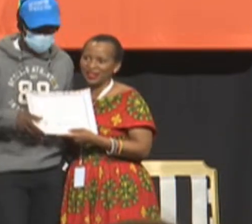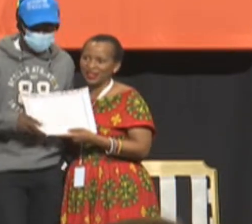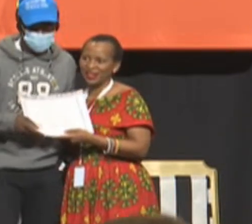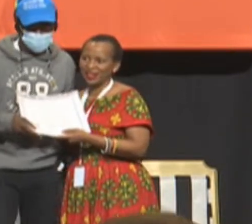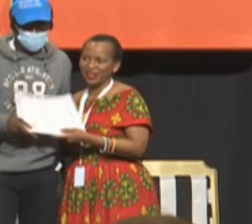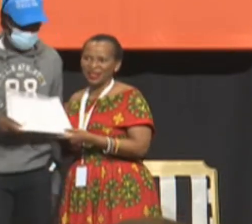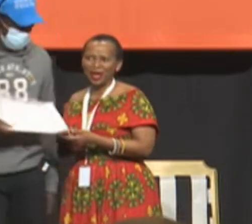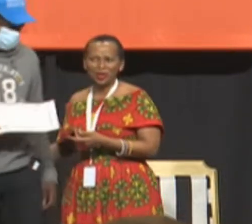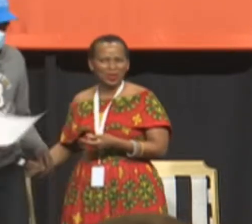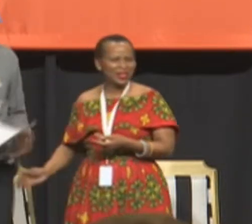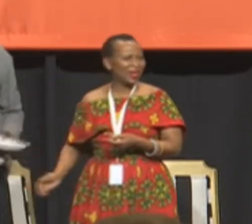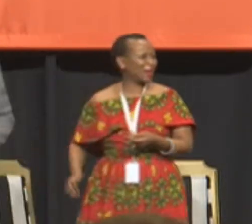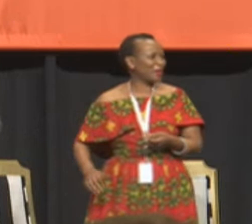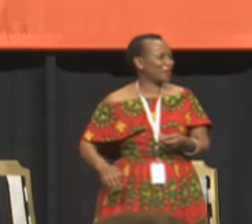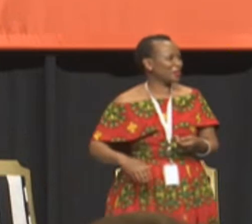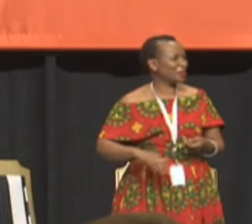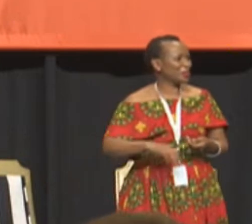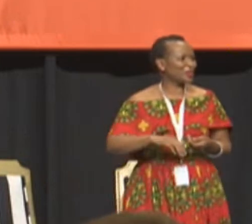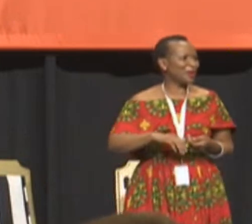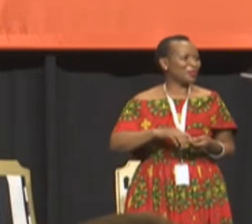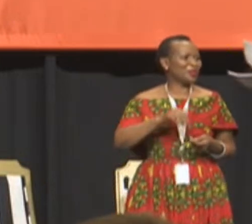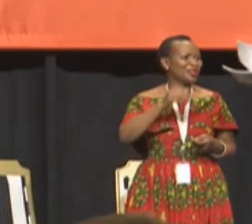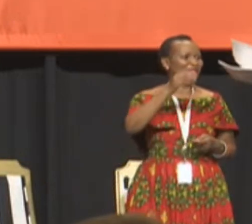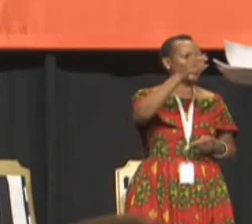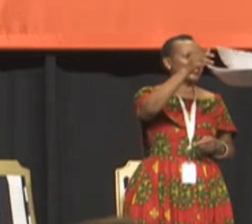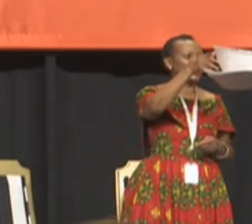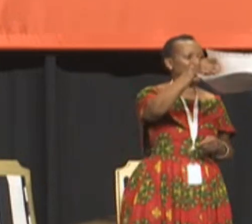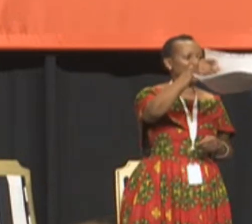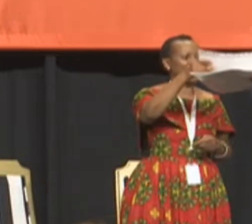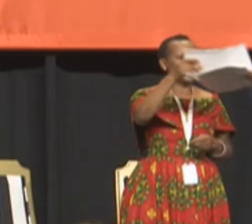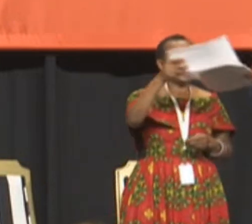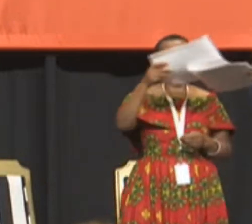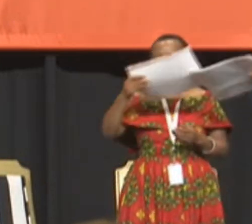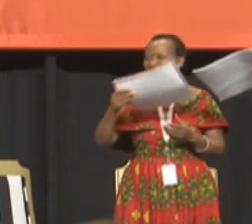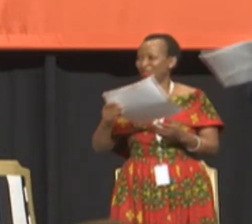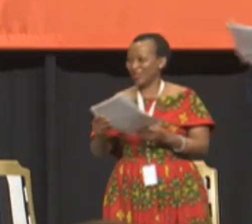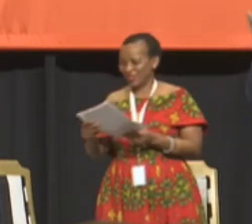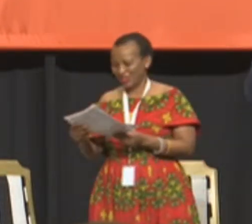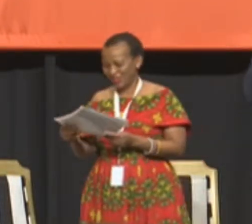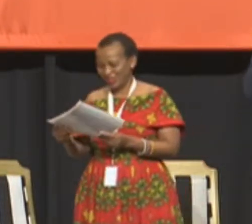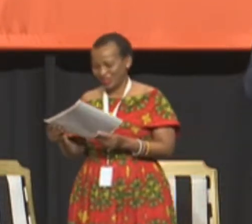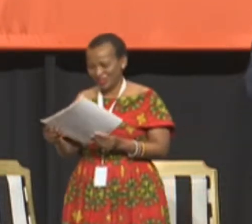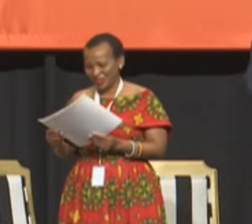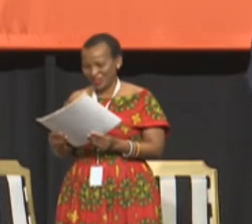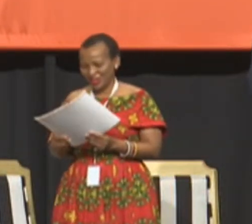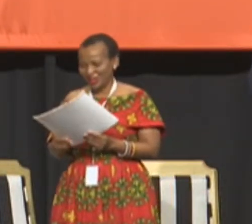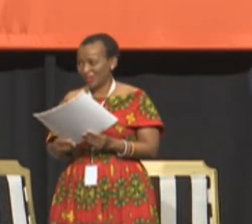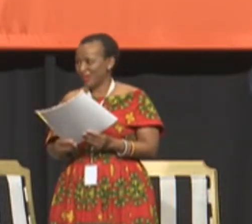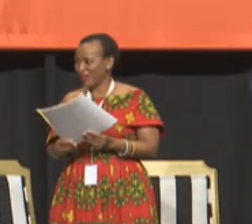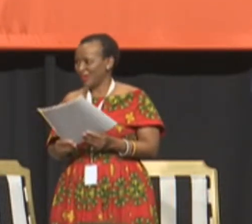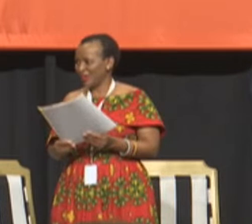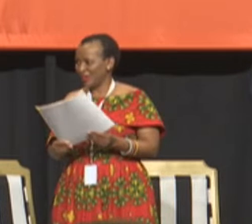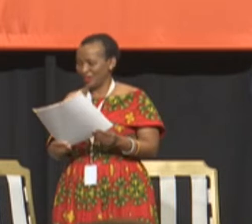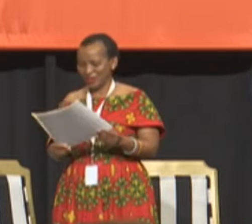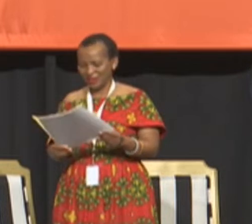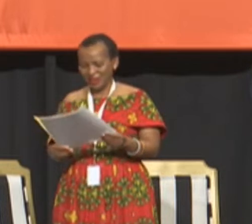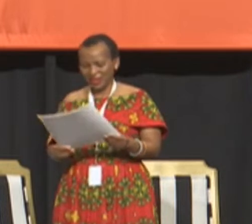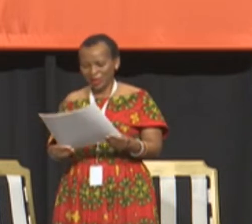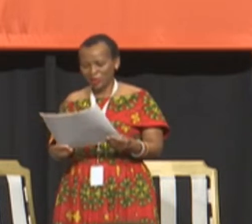Tato was already here, I think. Yes. So she took the other one for someone else. So